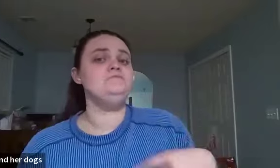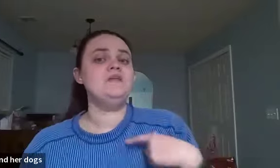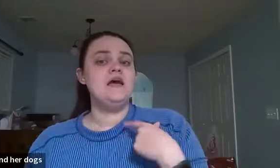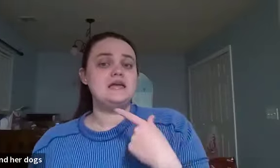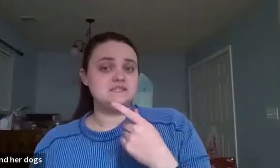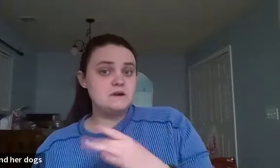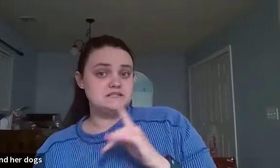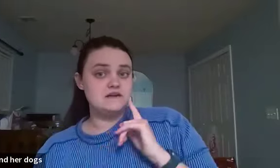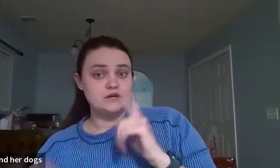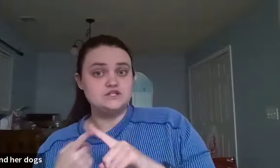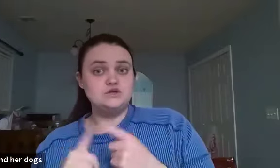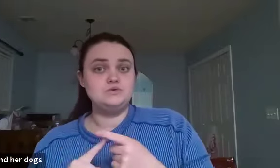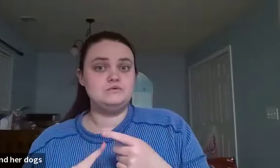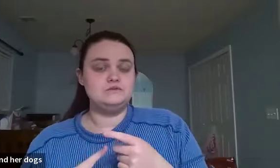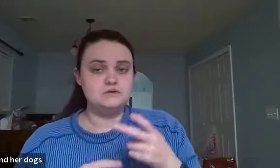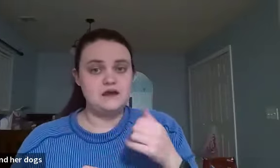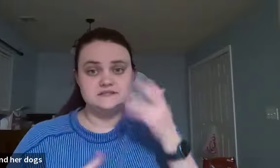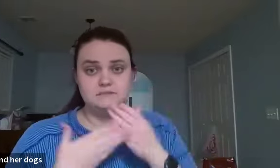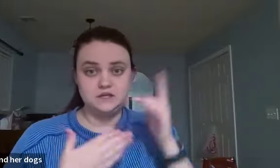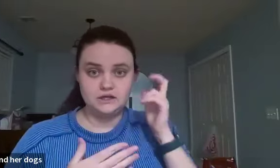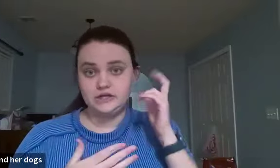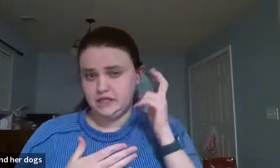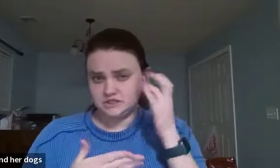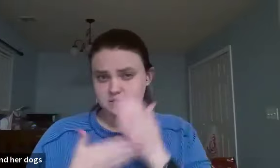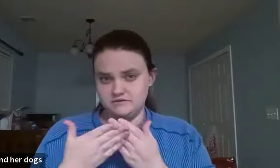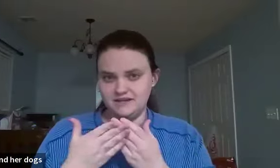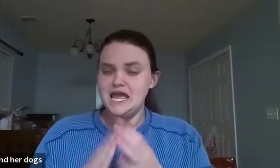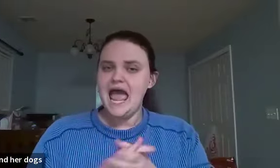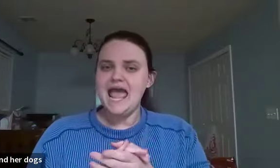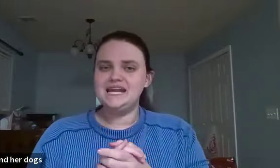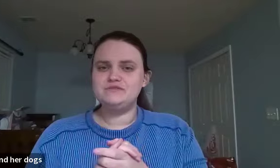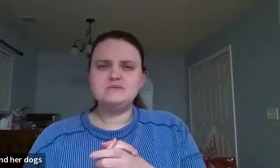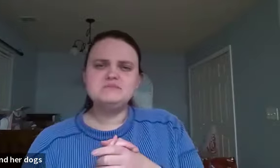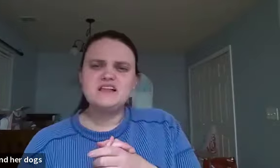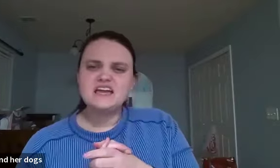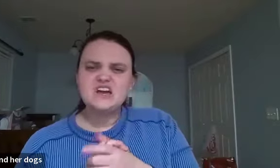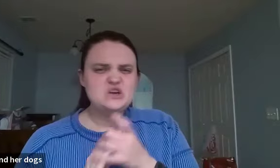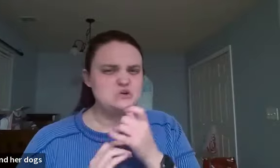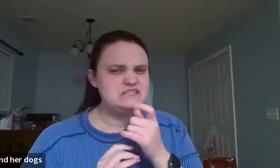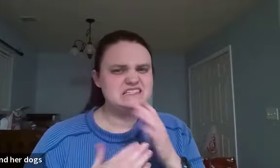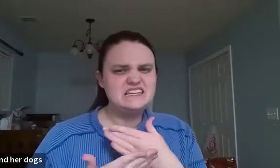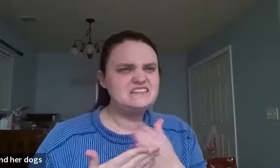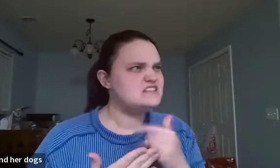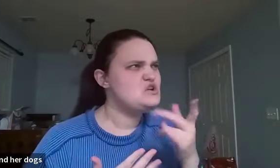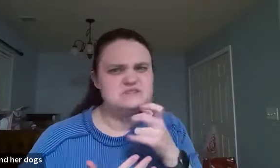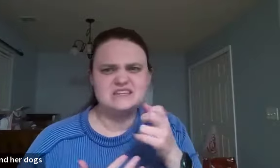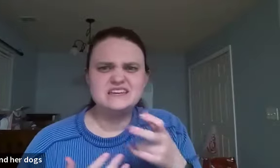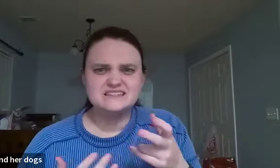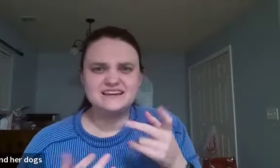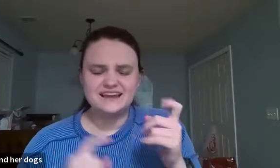loud. And some of my deaf friends who do have some hearing could hear some of it. And they would be like, who's singing this? Who's this? Like,